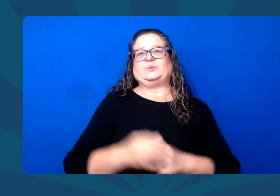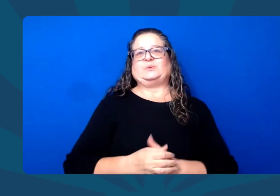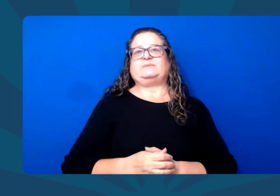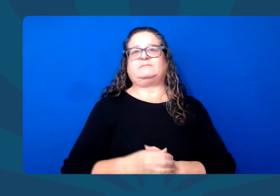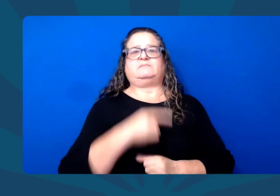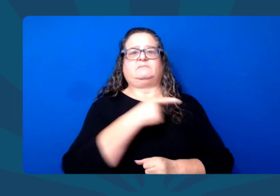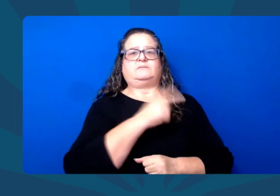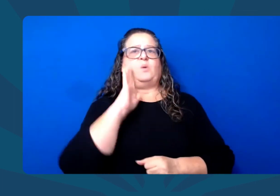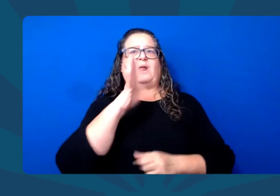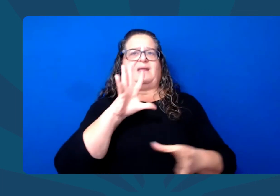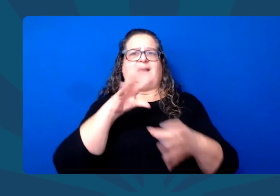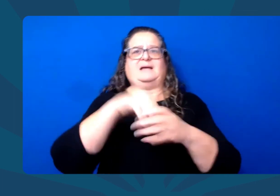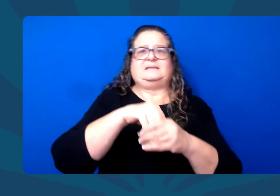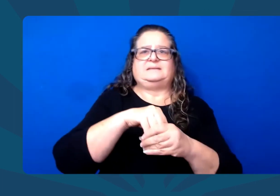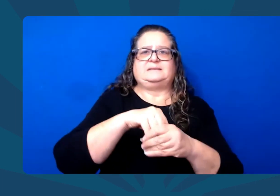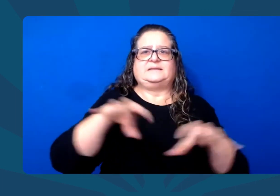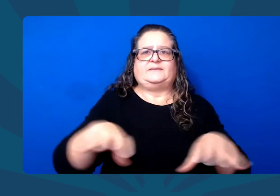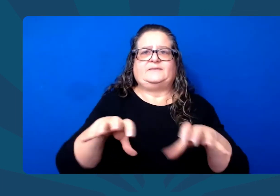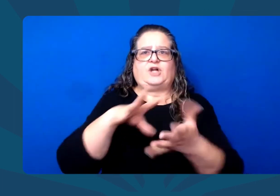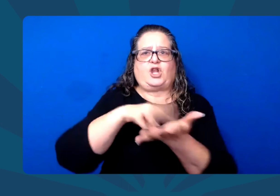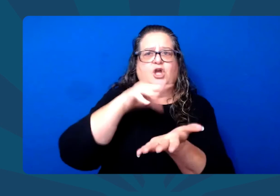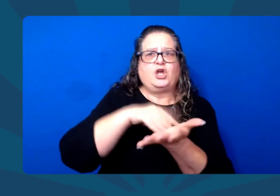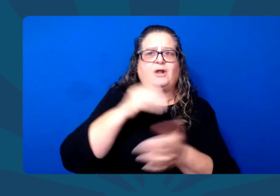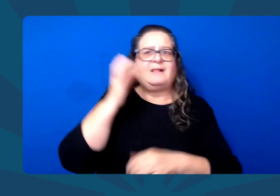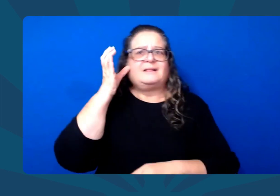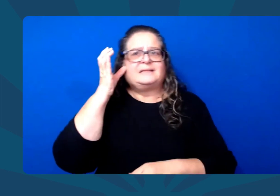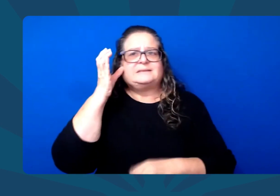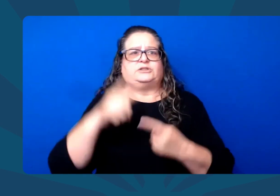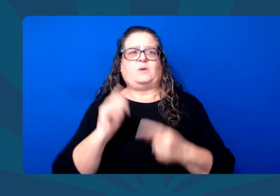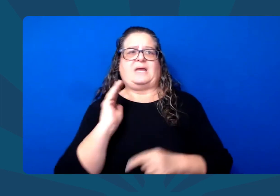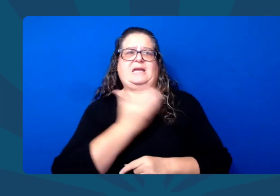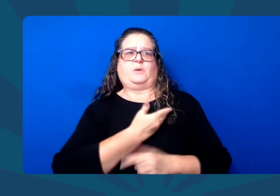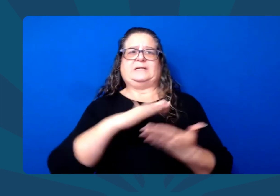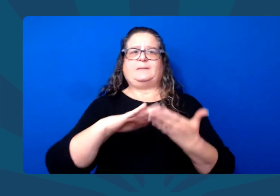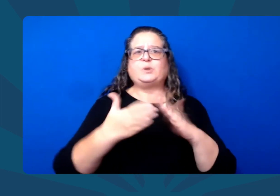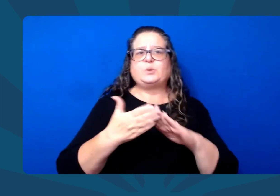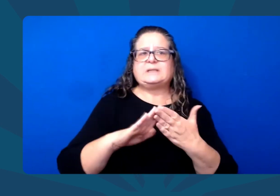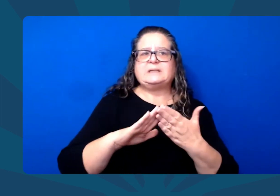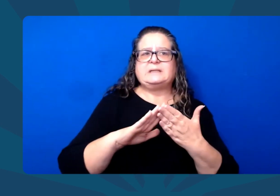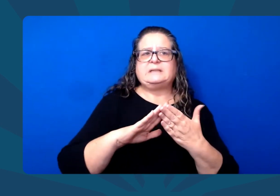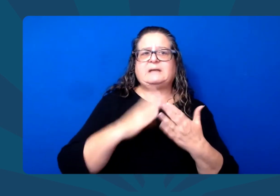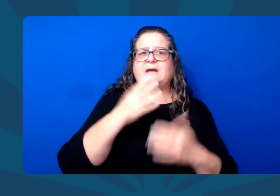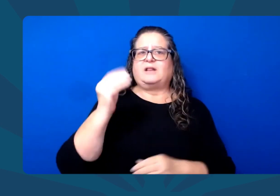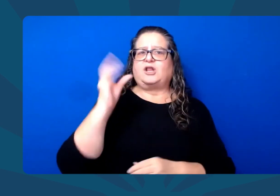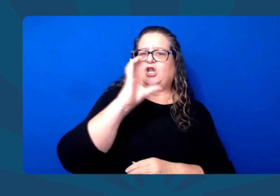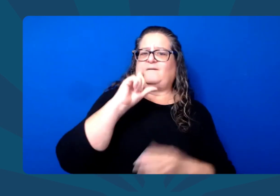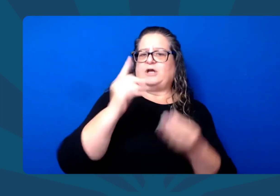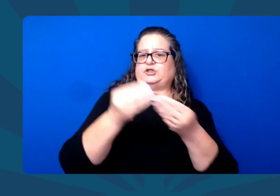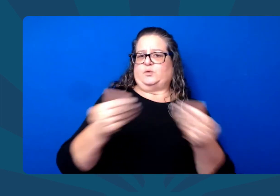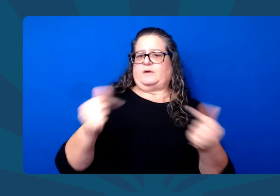Suzanne will actively engage in learning, listening to our community, and looking for solutions to